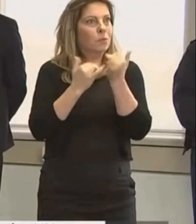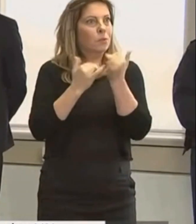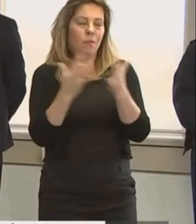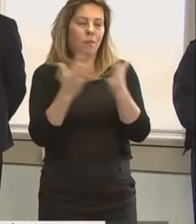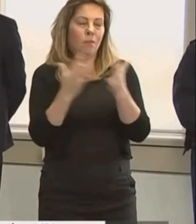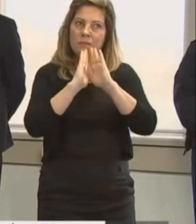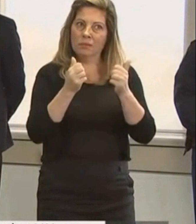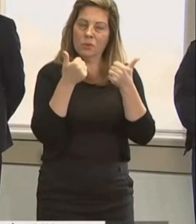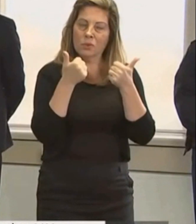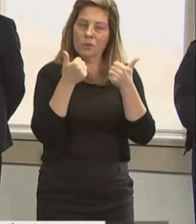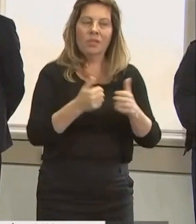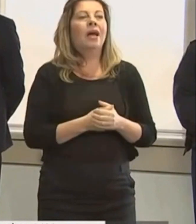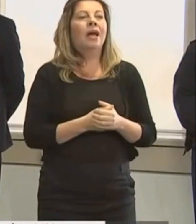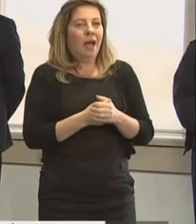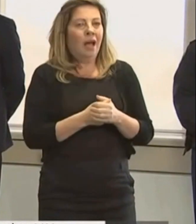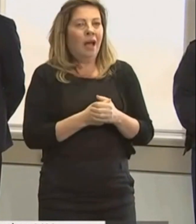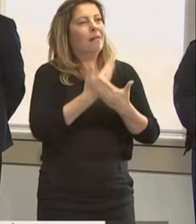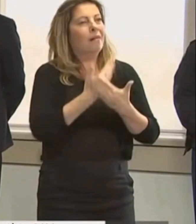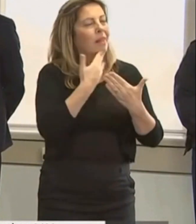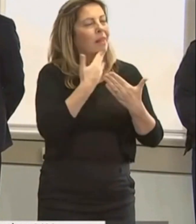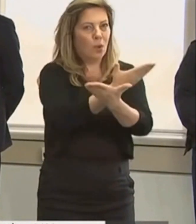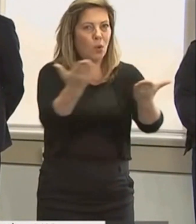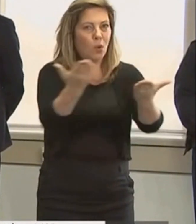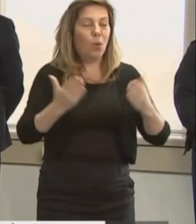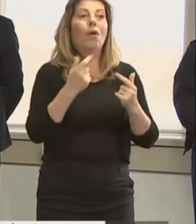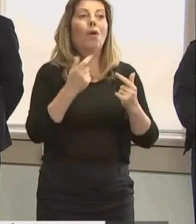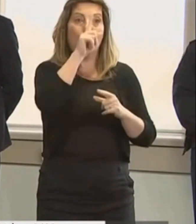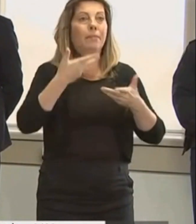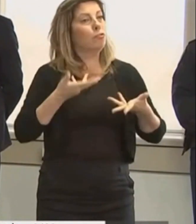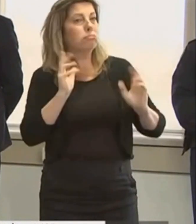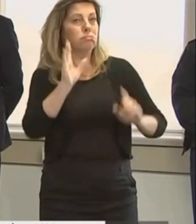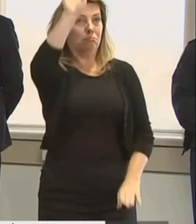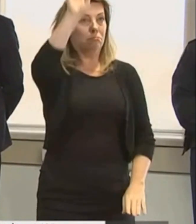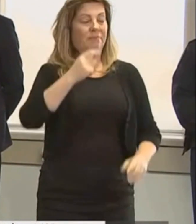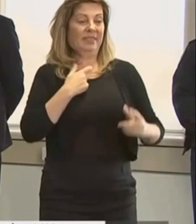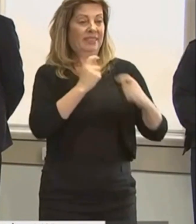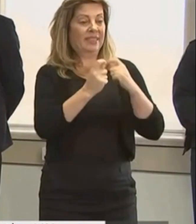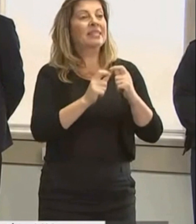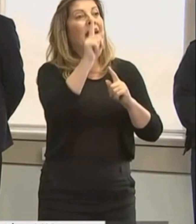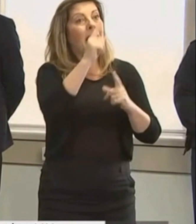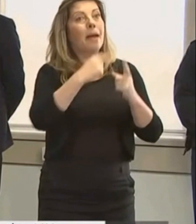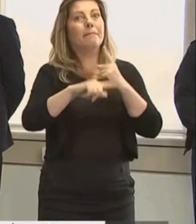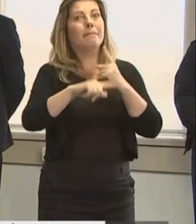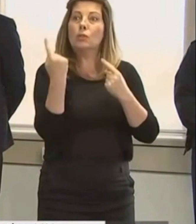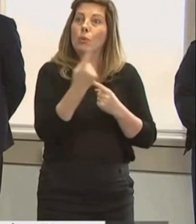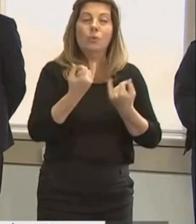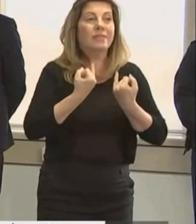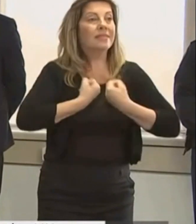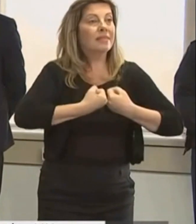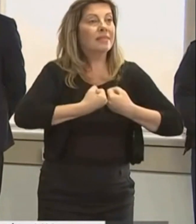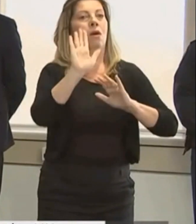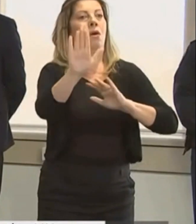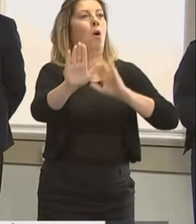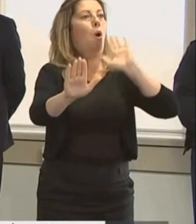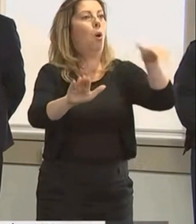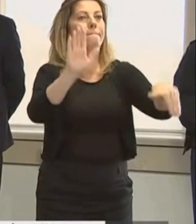to thank the community for their efforts in achieving these very good results for New South Wales, particularly with the